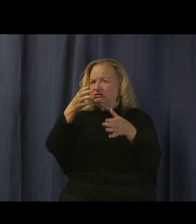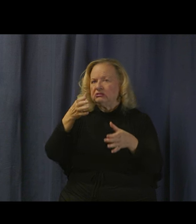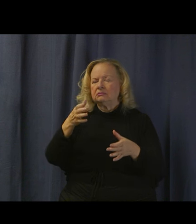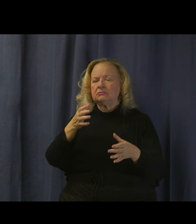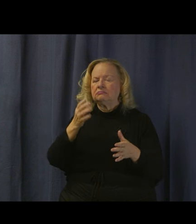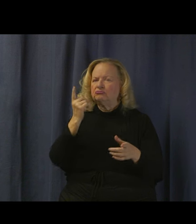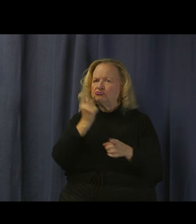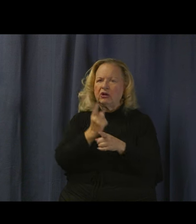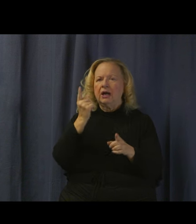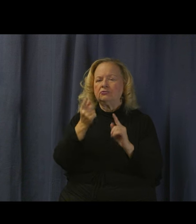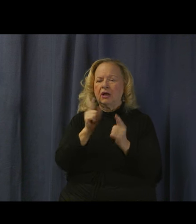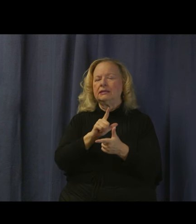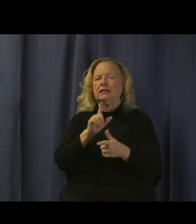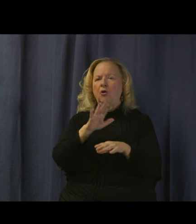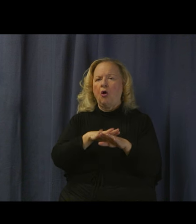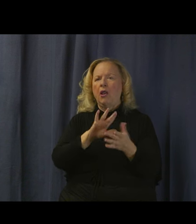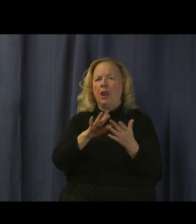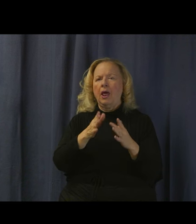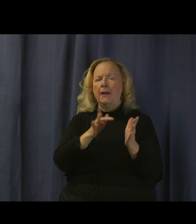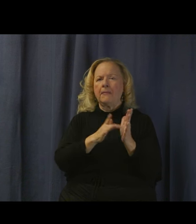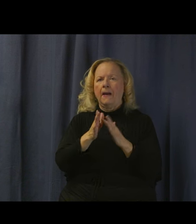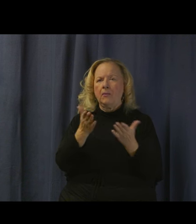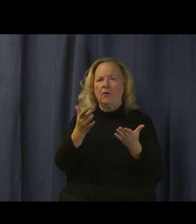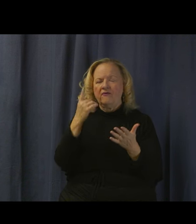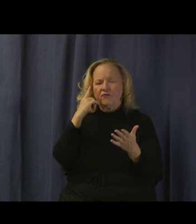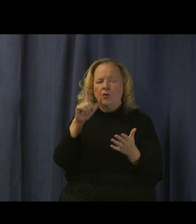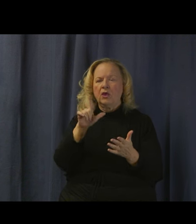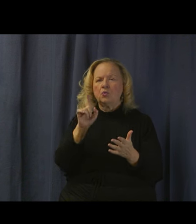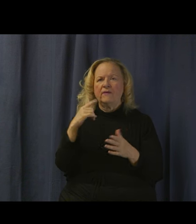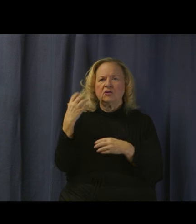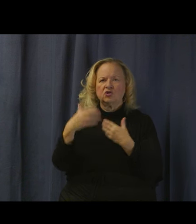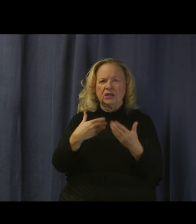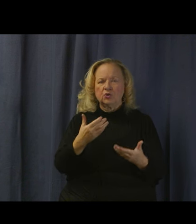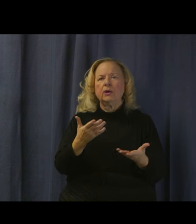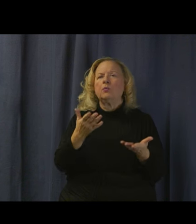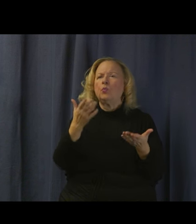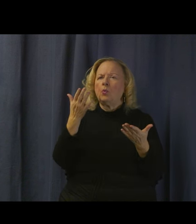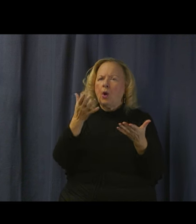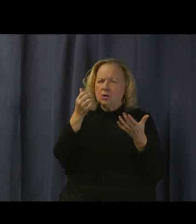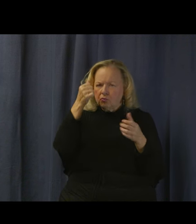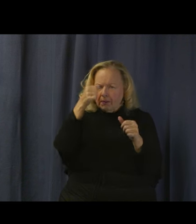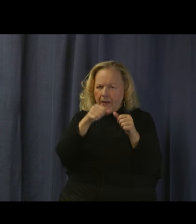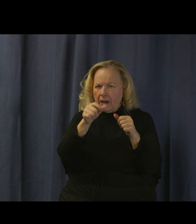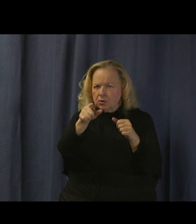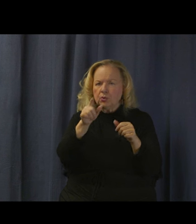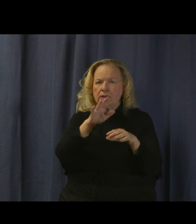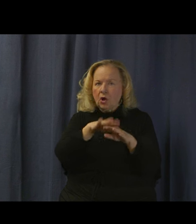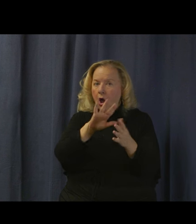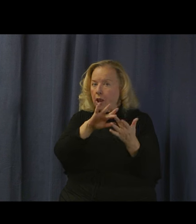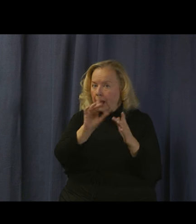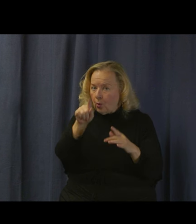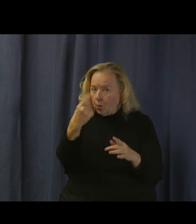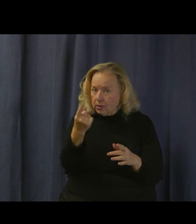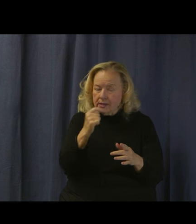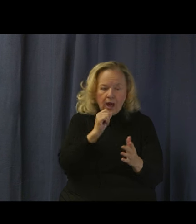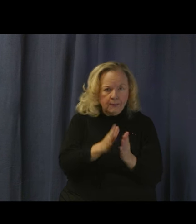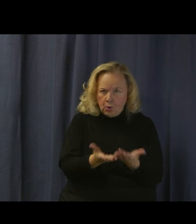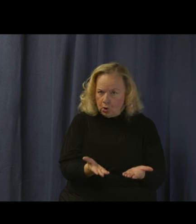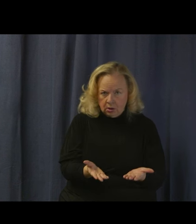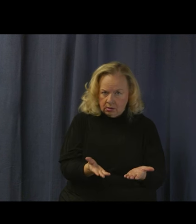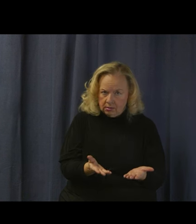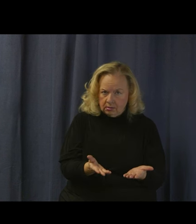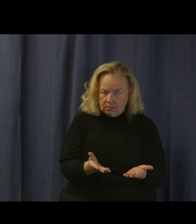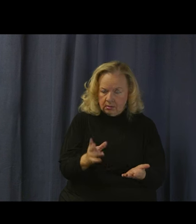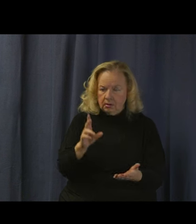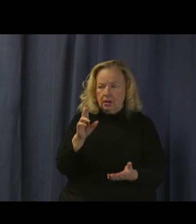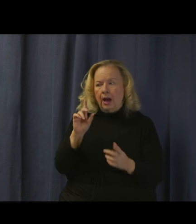Bible for the 21st century. We want to remind everybody it is online only. I was at Danny's yesterday, and